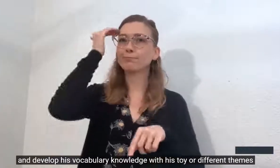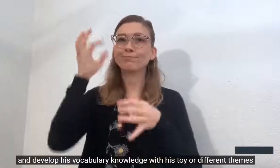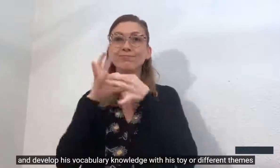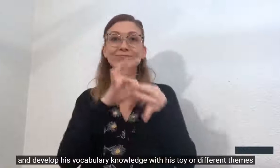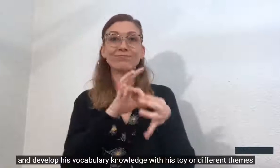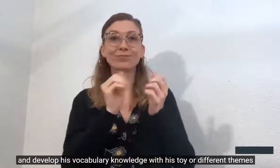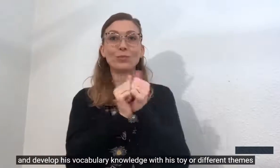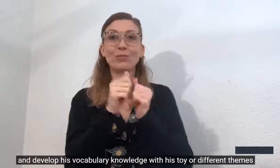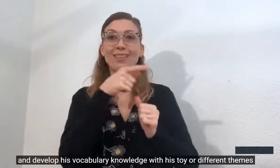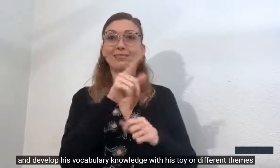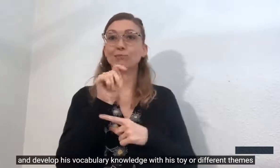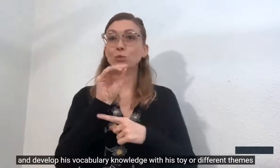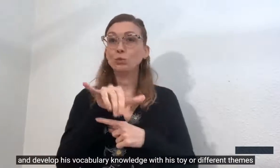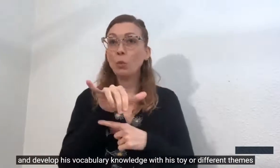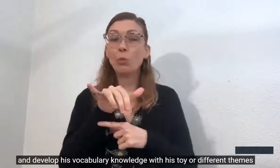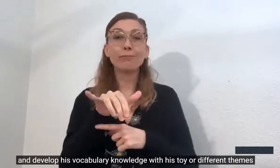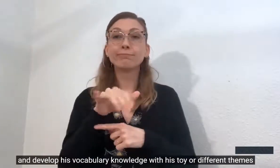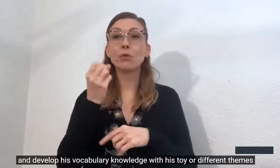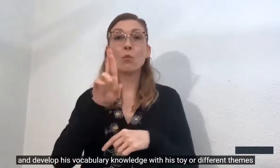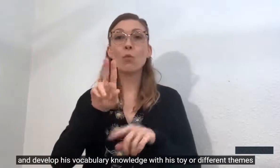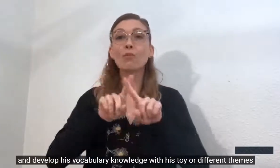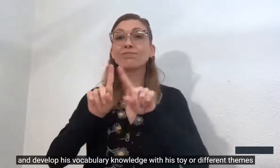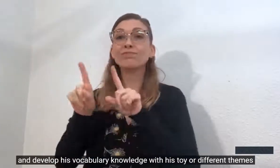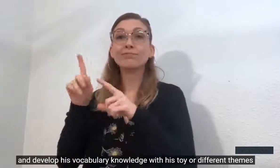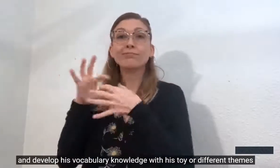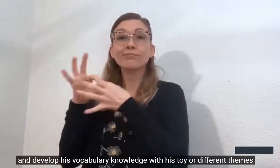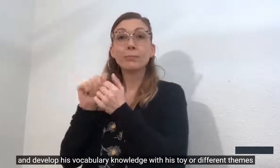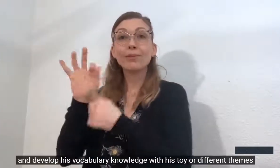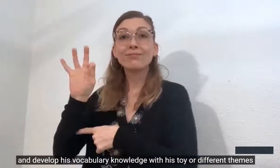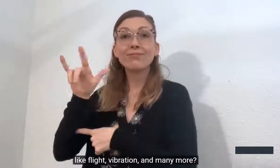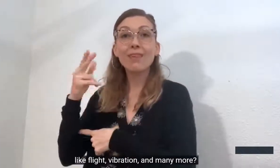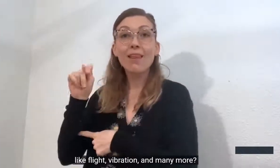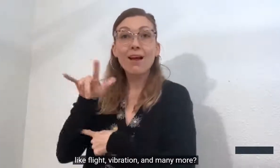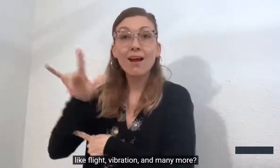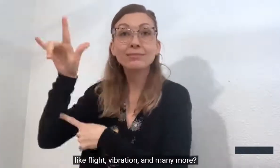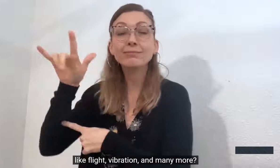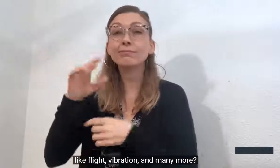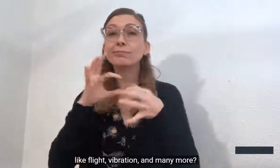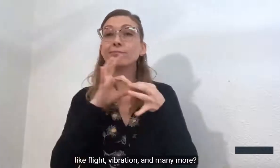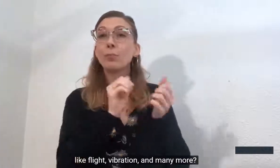vocabulary knowledge with his toy or even other themes like